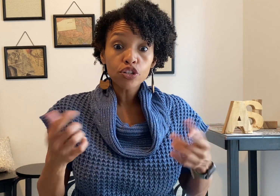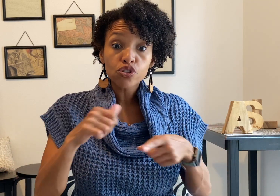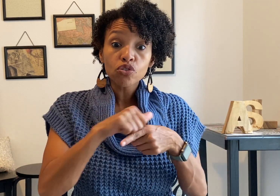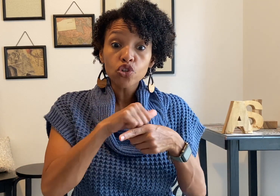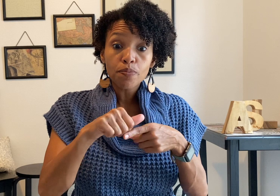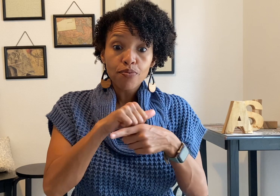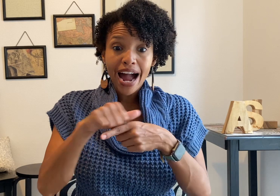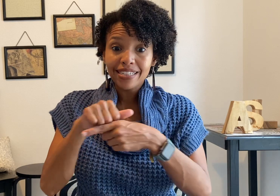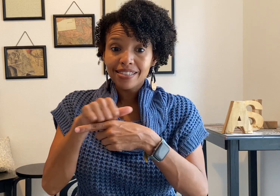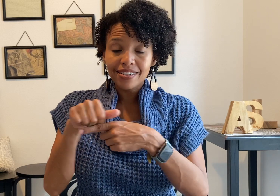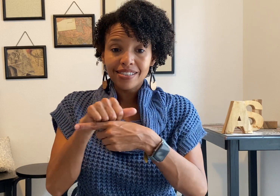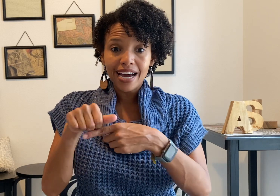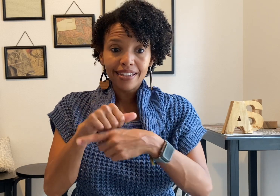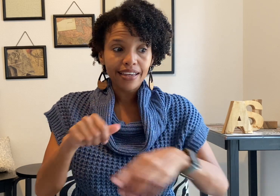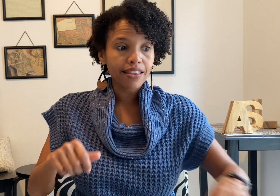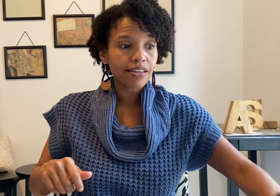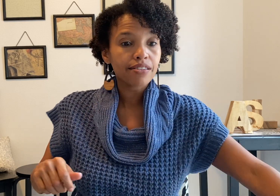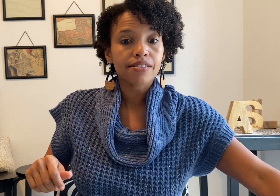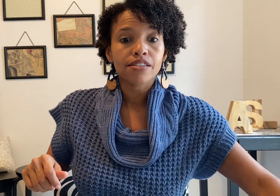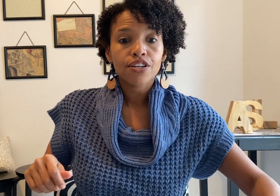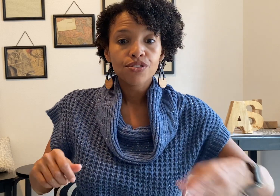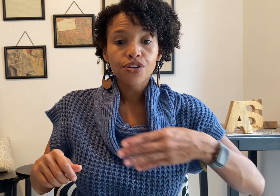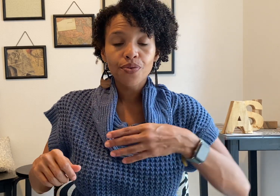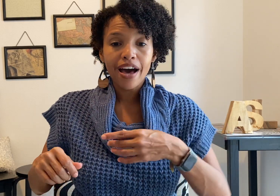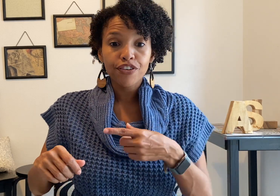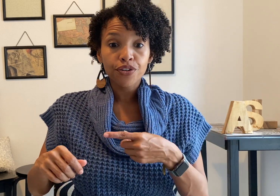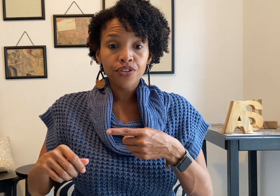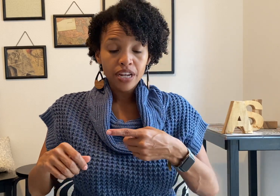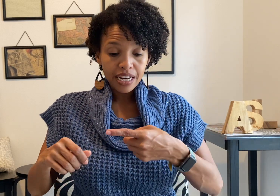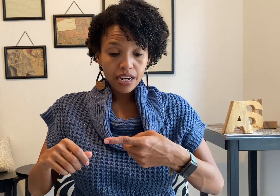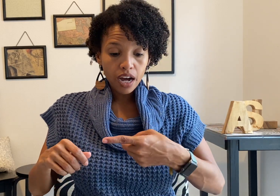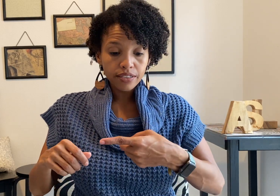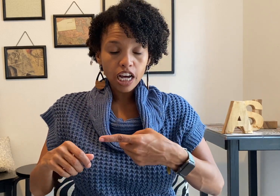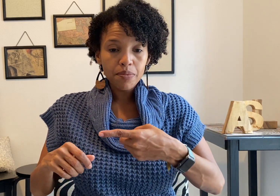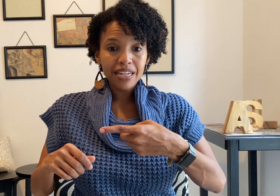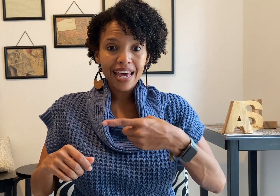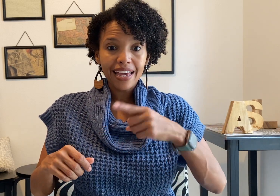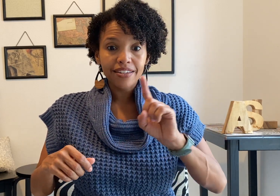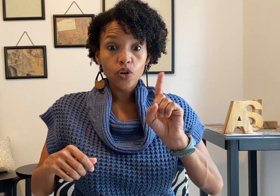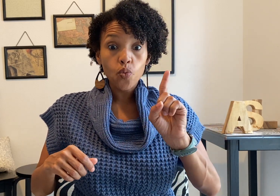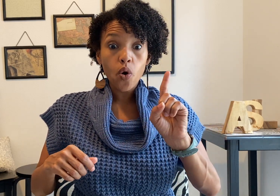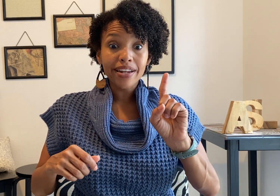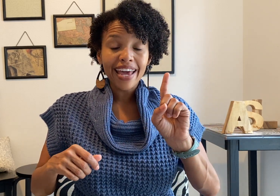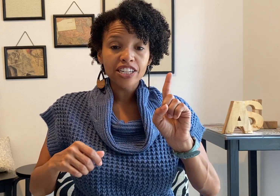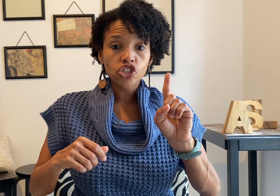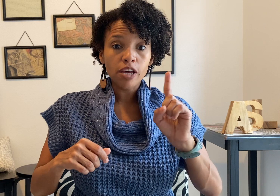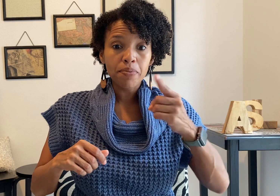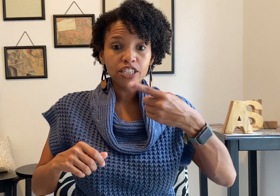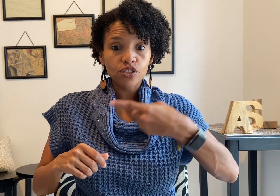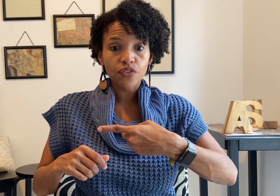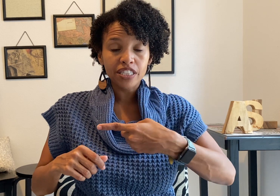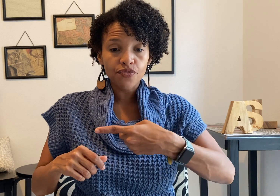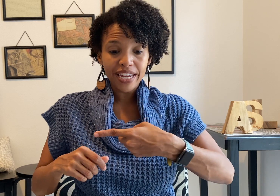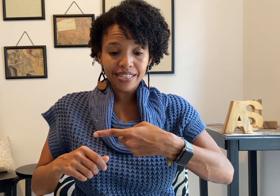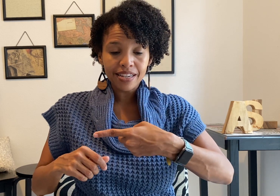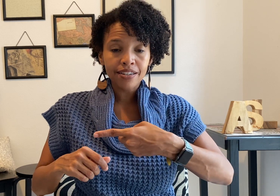Rehearsal or practice is signed like this. So you have your non-dominant hand in a 1-hand shape, but it's facing